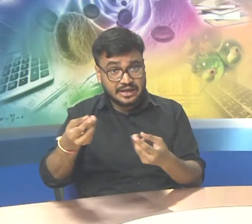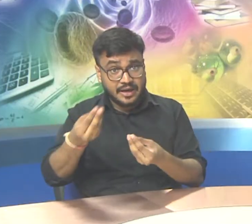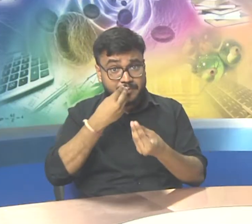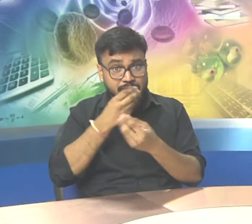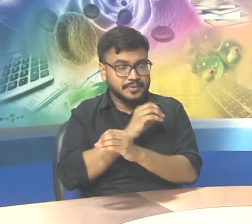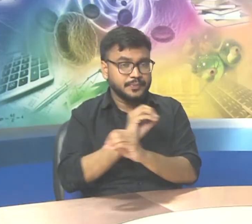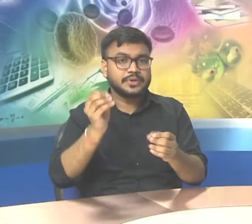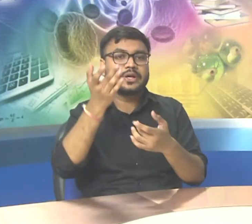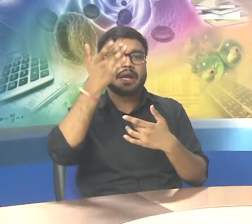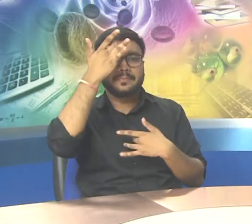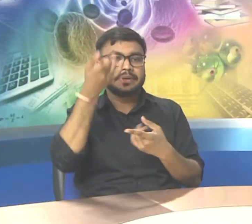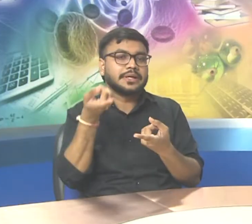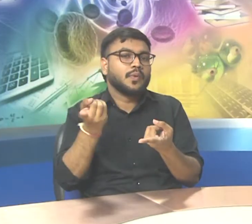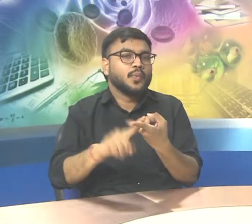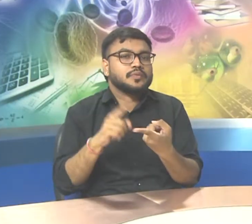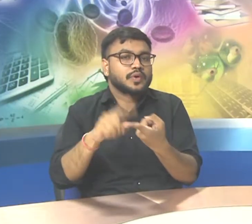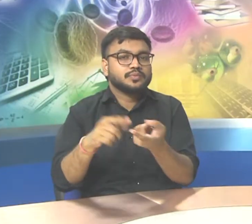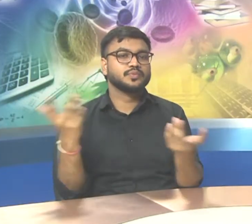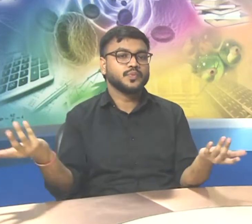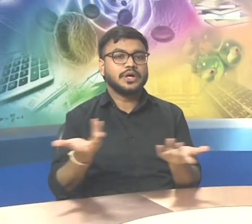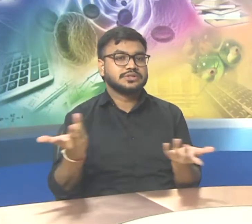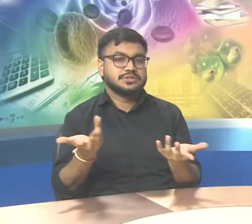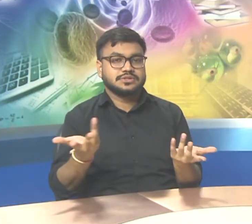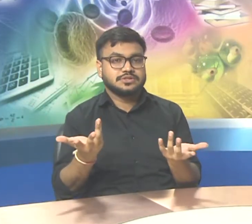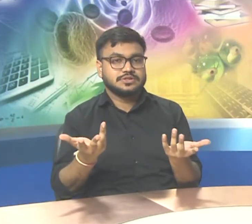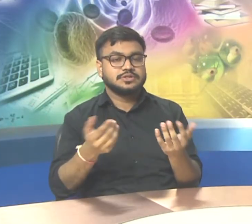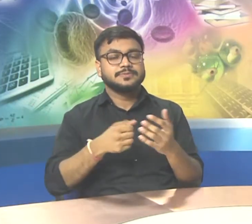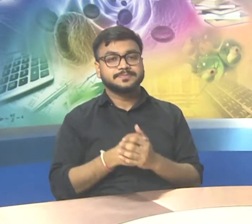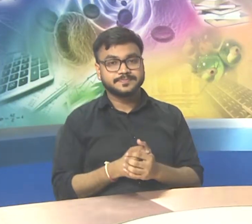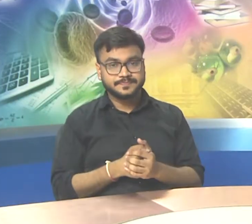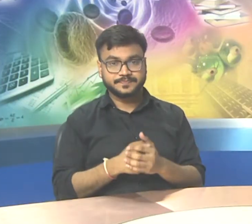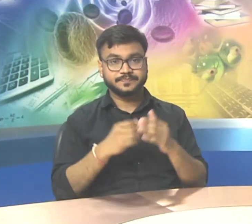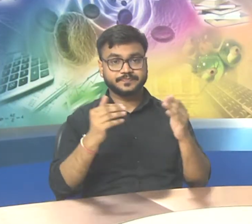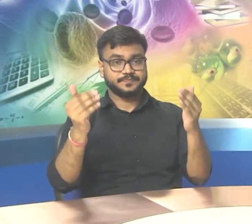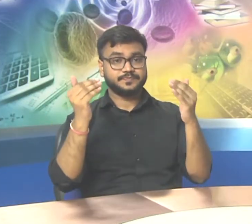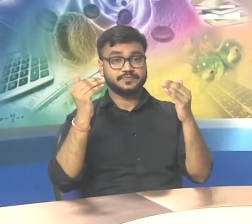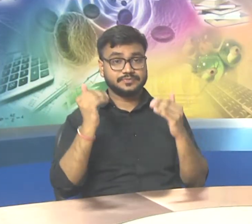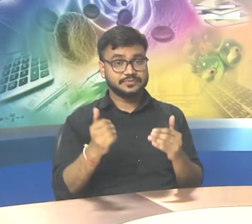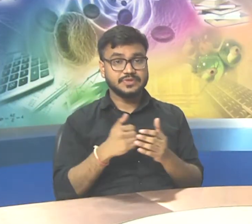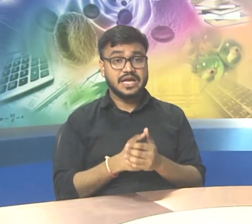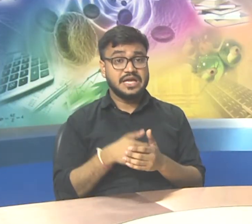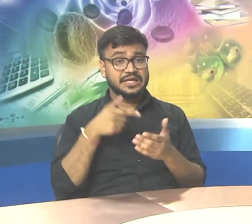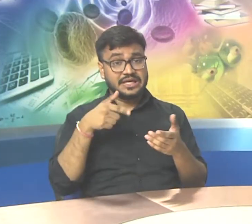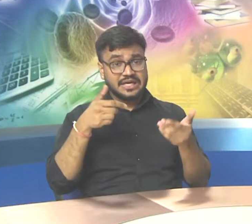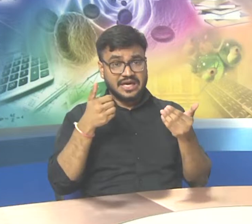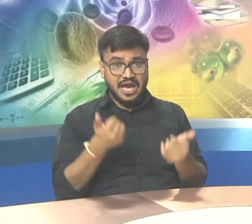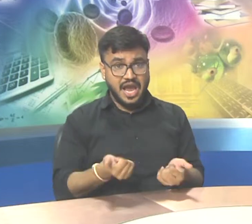By the end of this chapter, you will understand how to choose a healthy and balanced